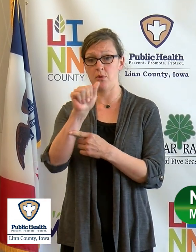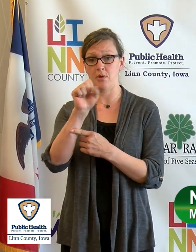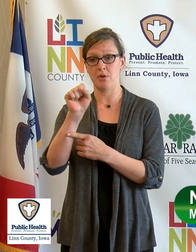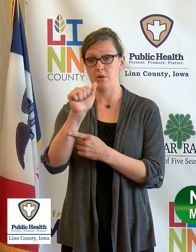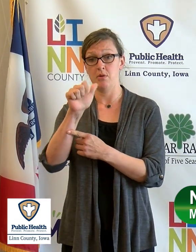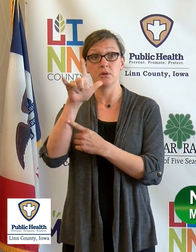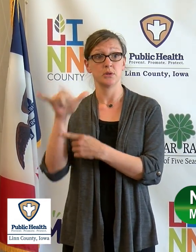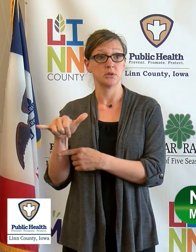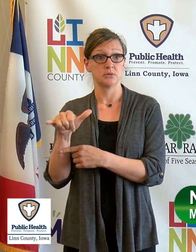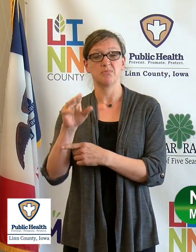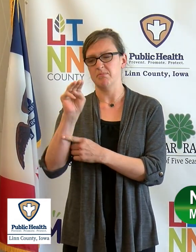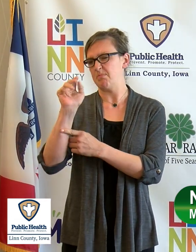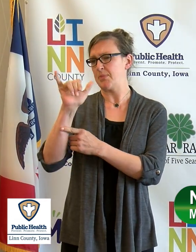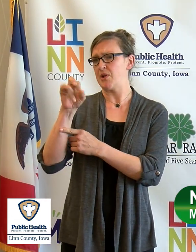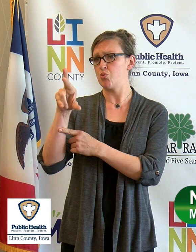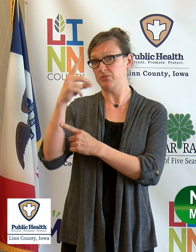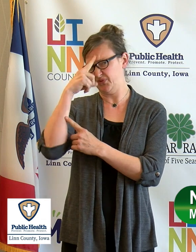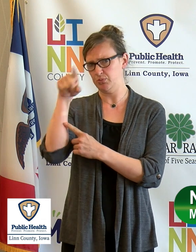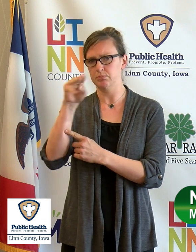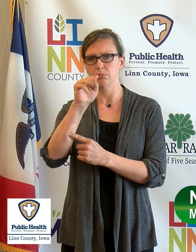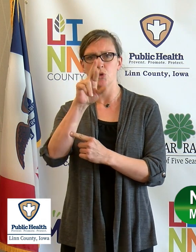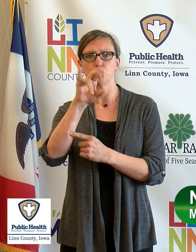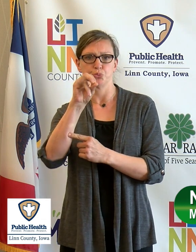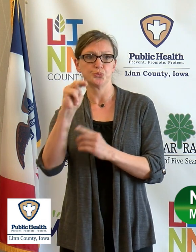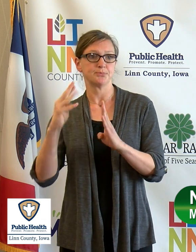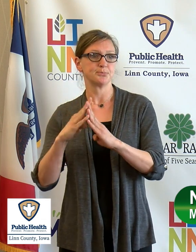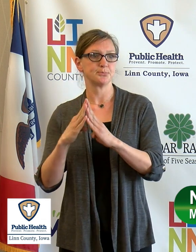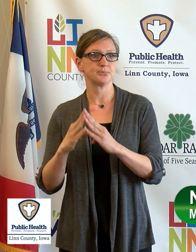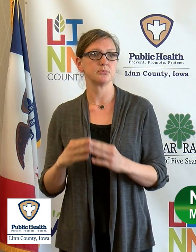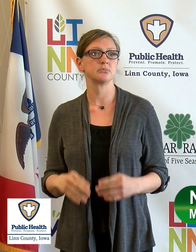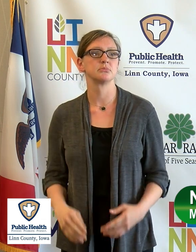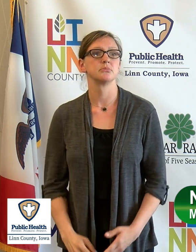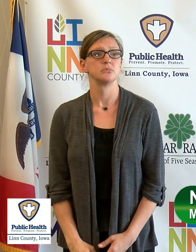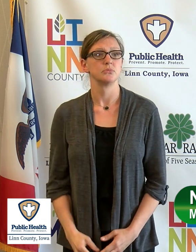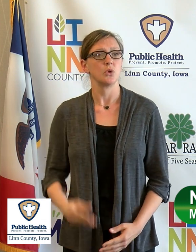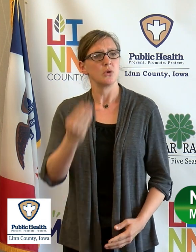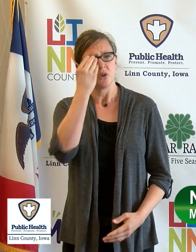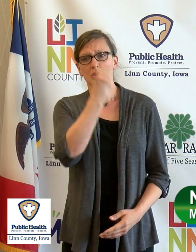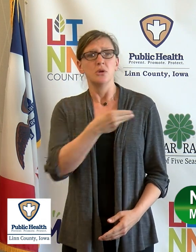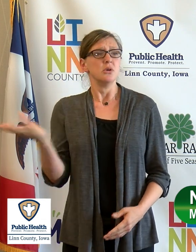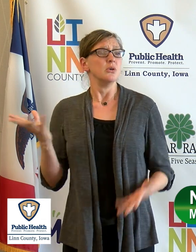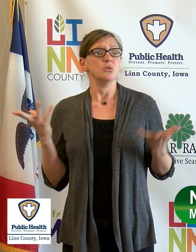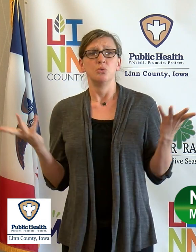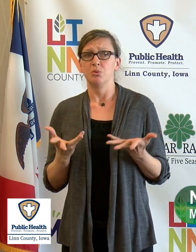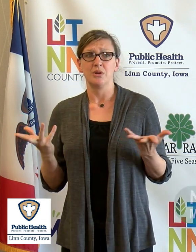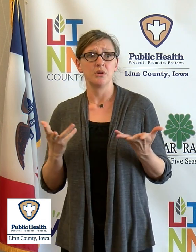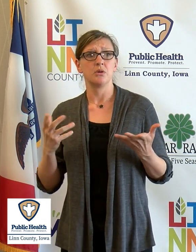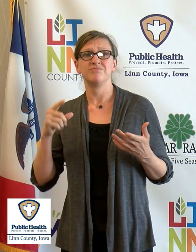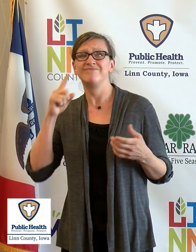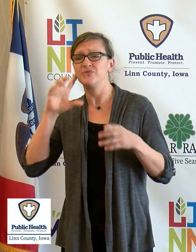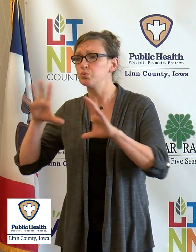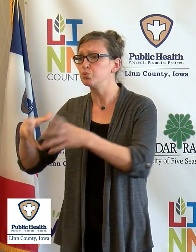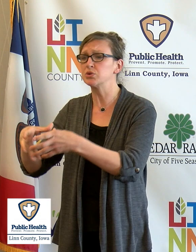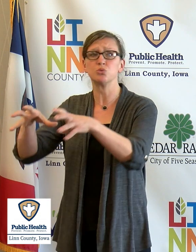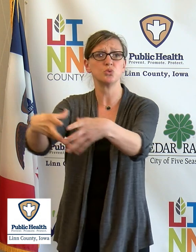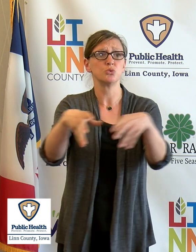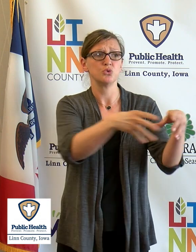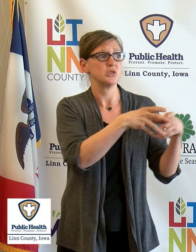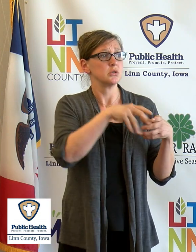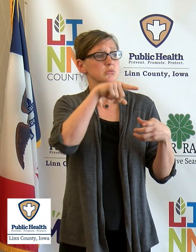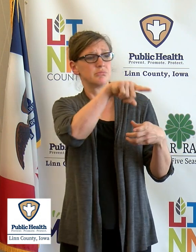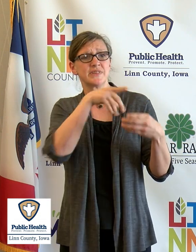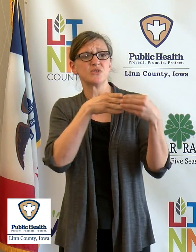want to begin by thanking all the leaders across our region for the great collaboration and coordination that has taken place so far